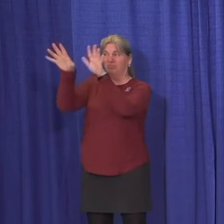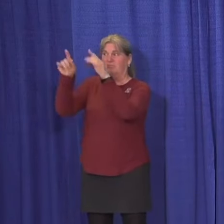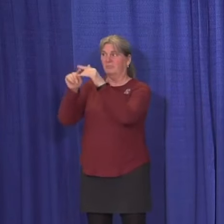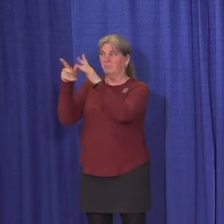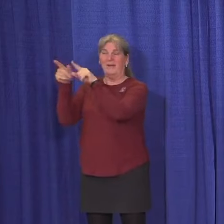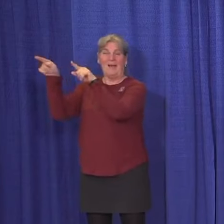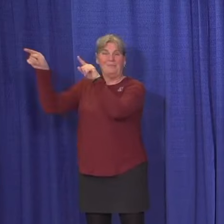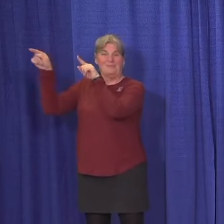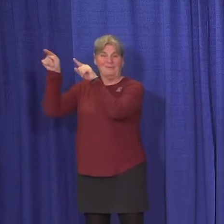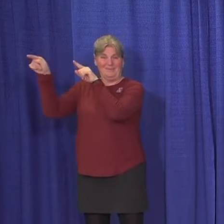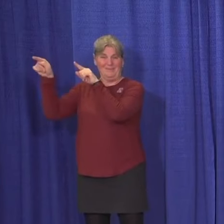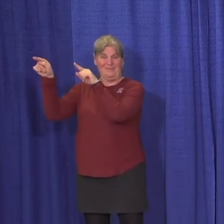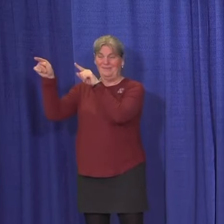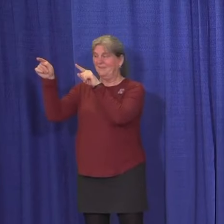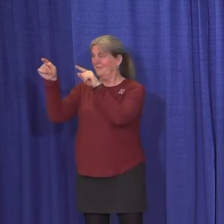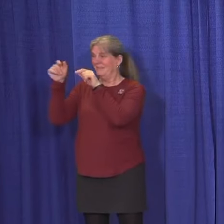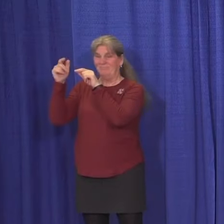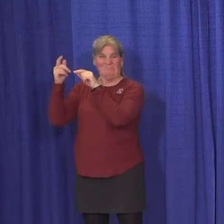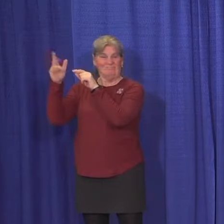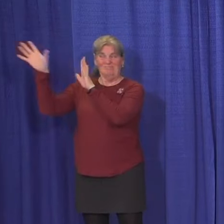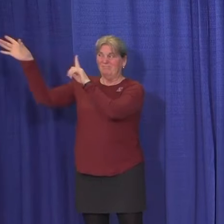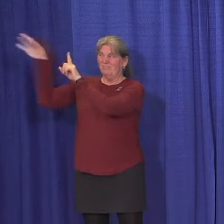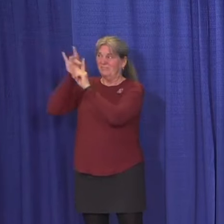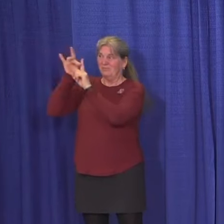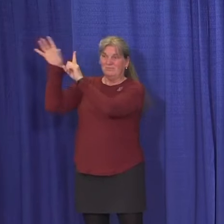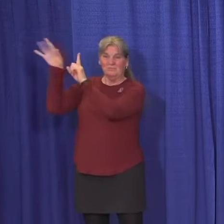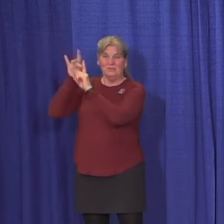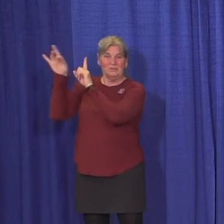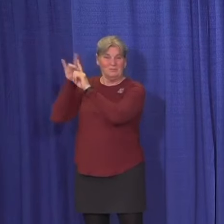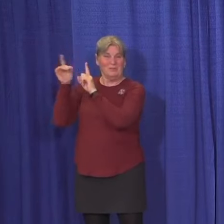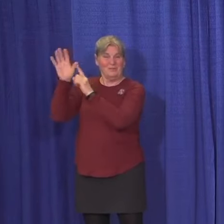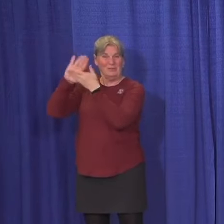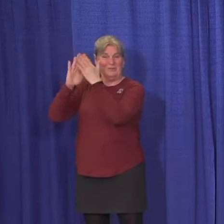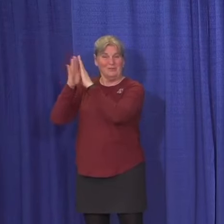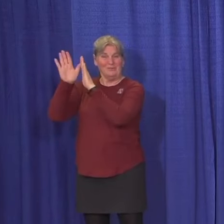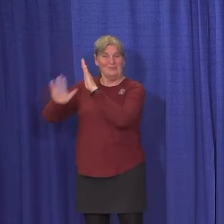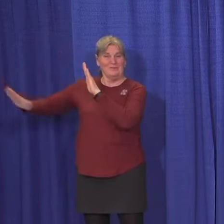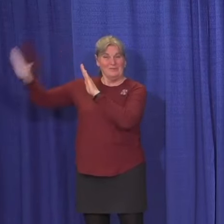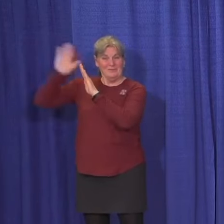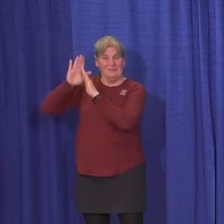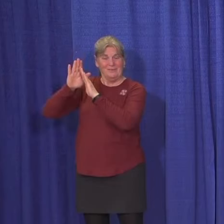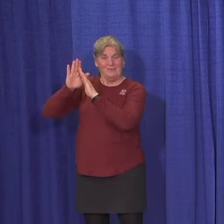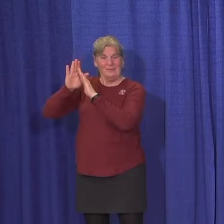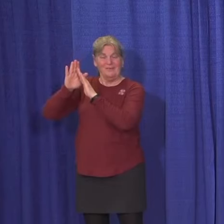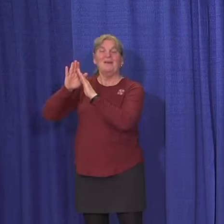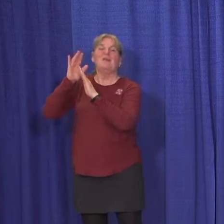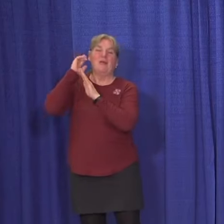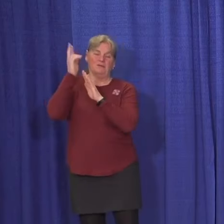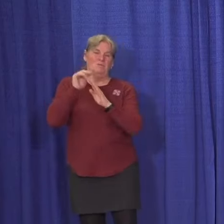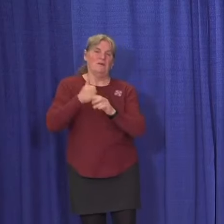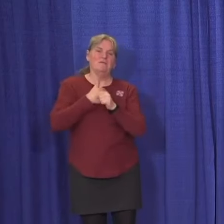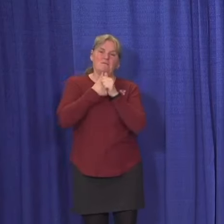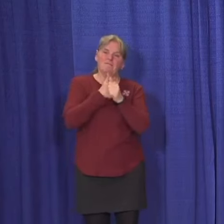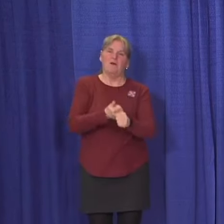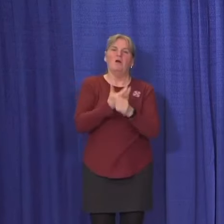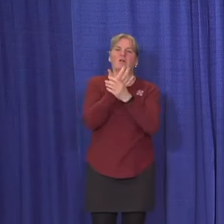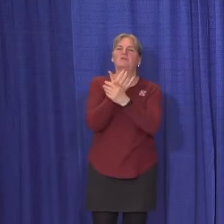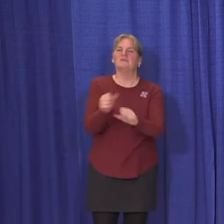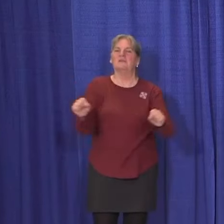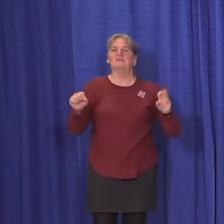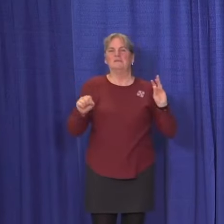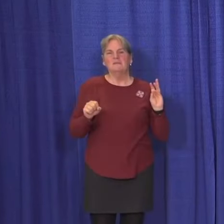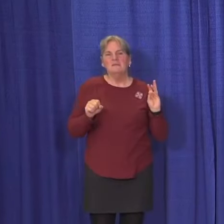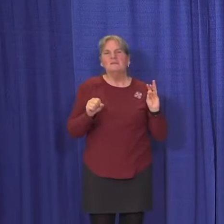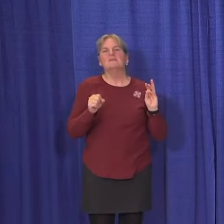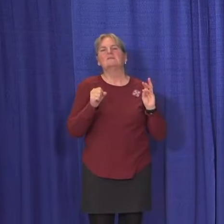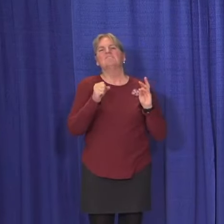still a possibility with ongoing importation of cases if we don't continue preventative measures. We